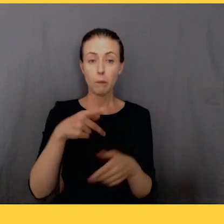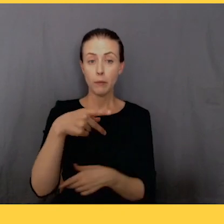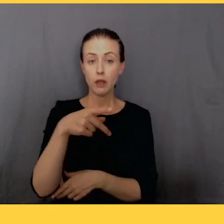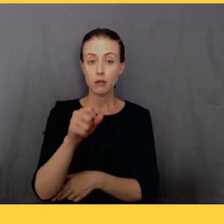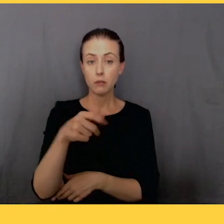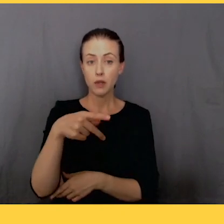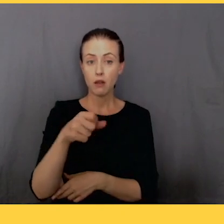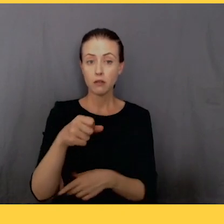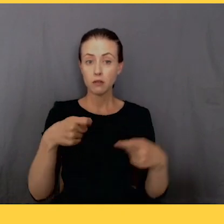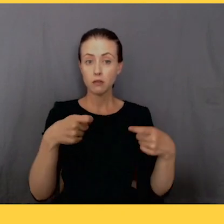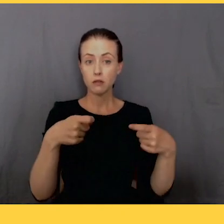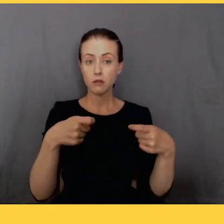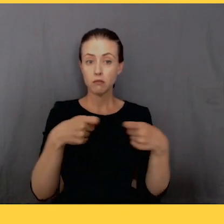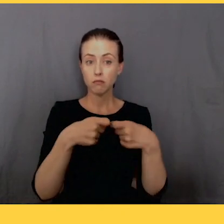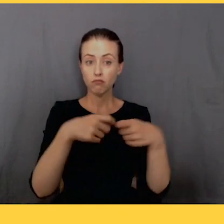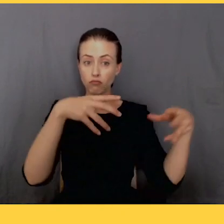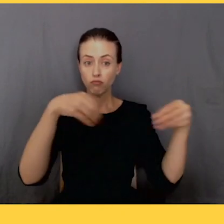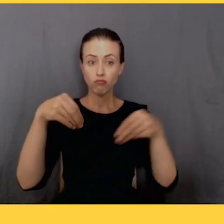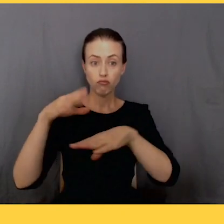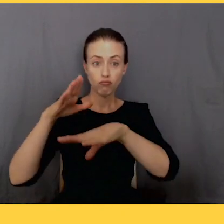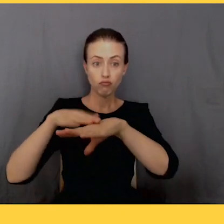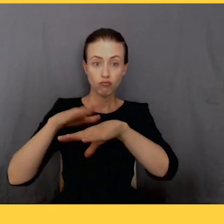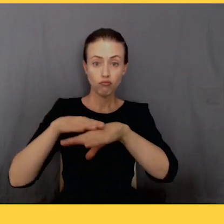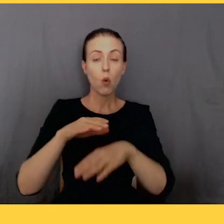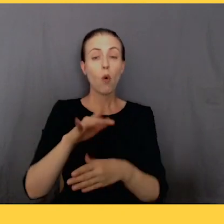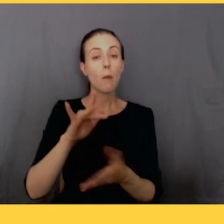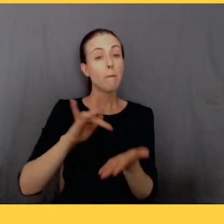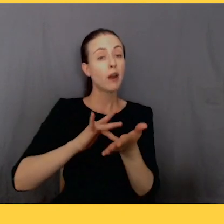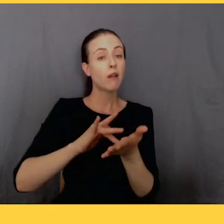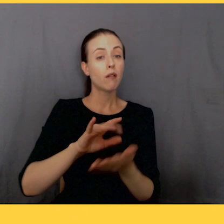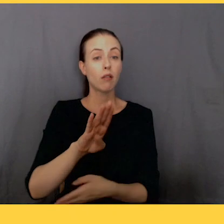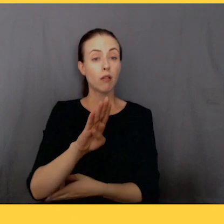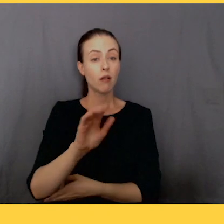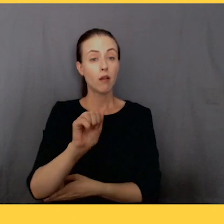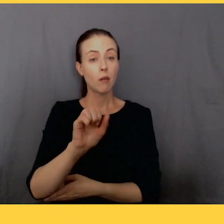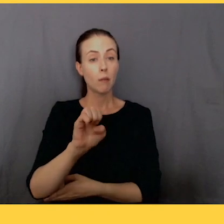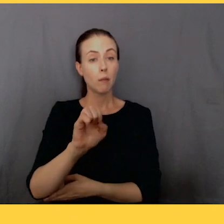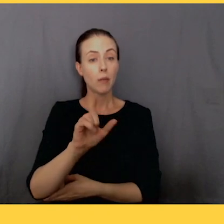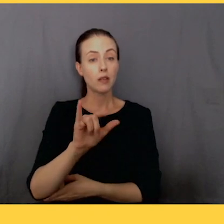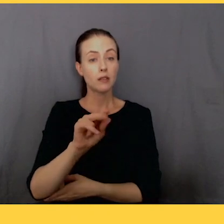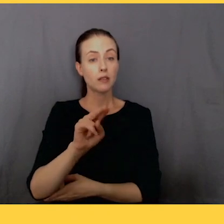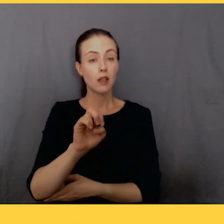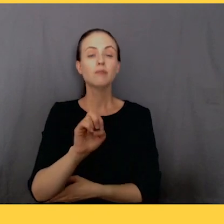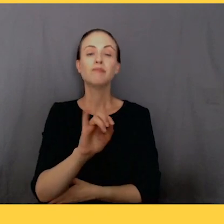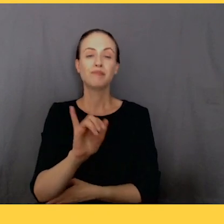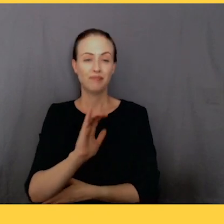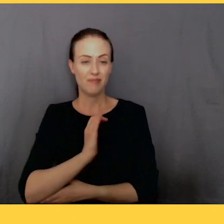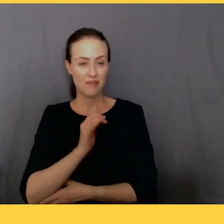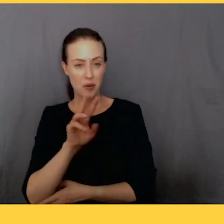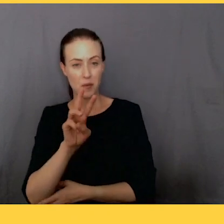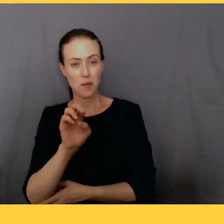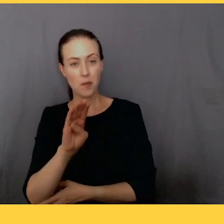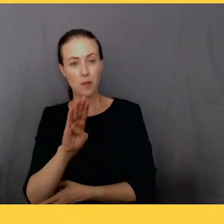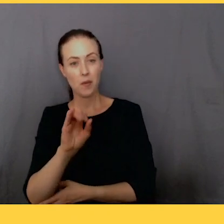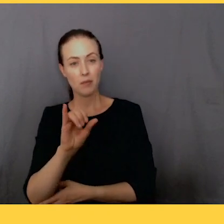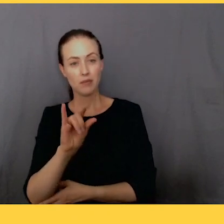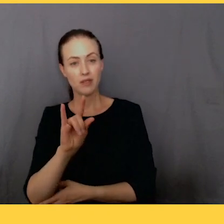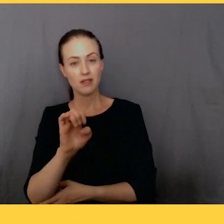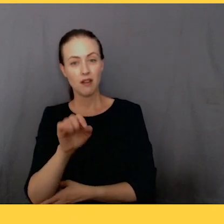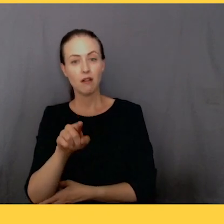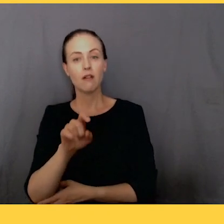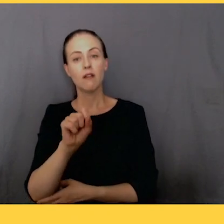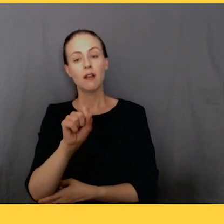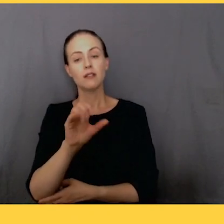the medical baseline program, please do so at our website. You can find all of that at